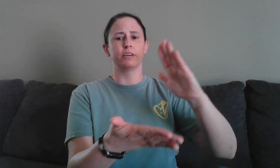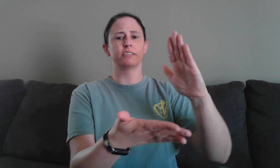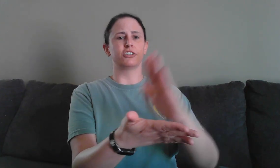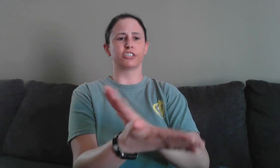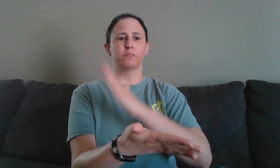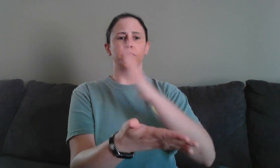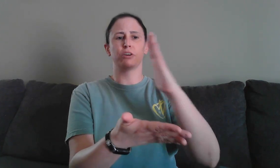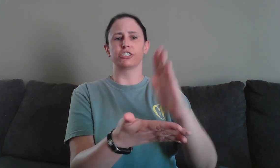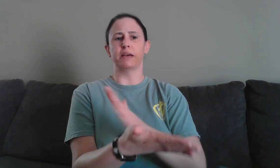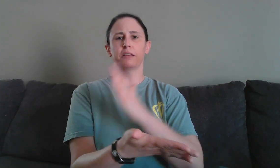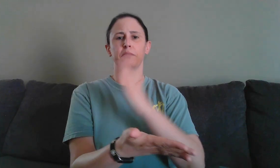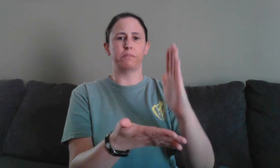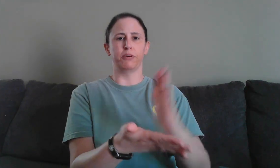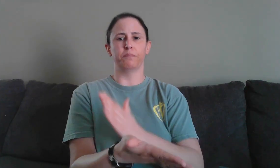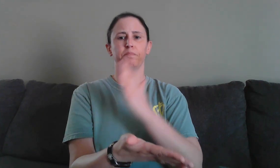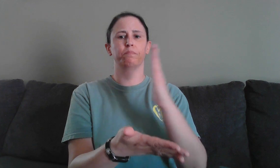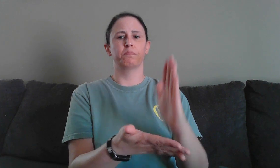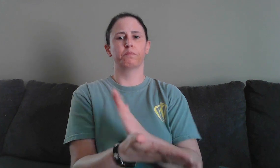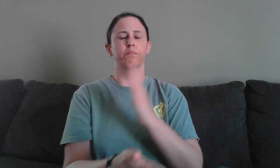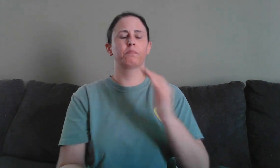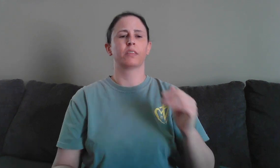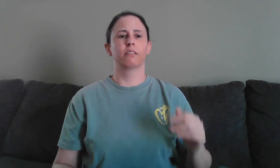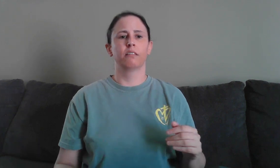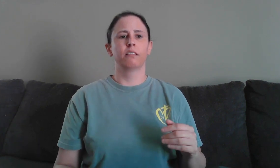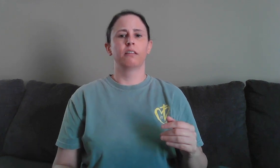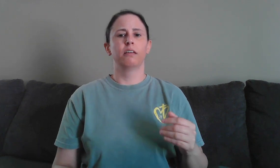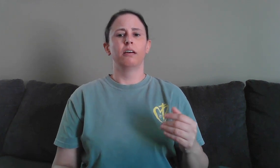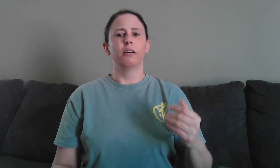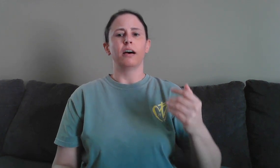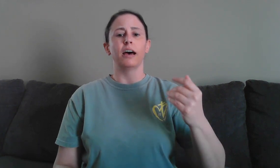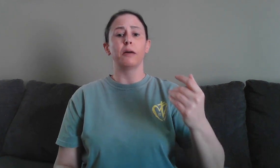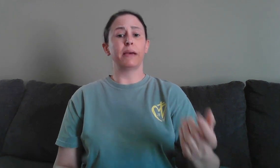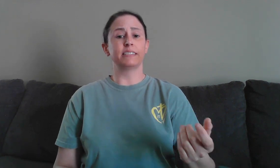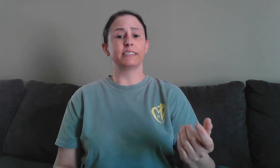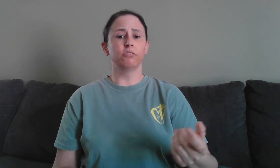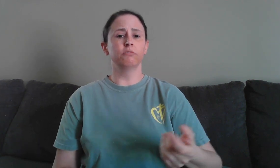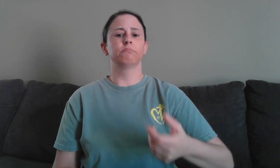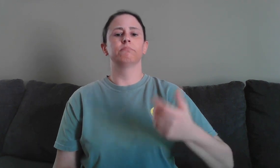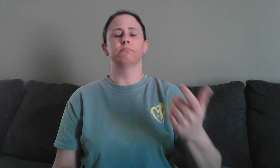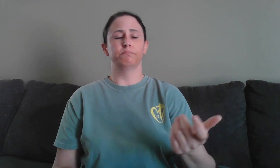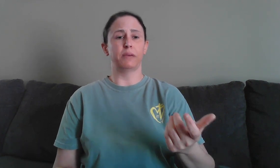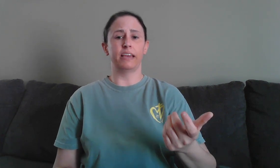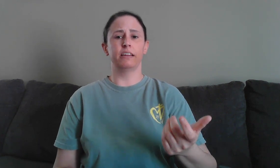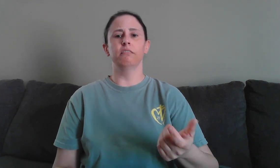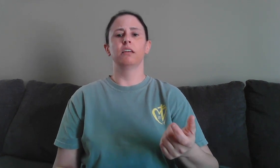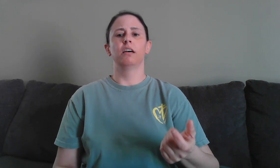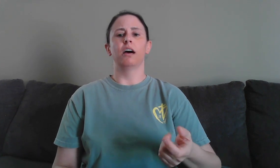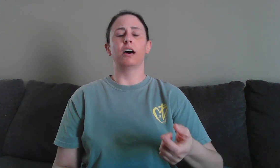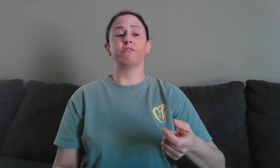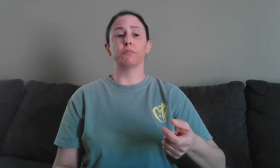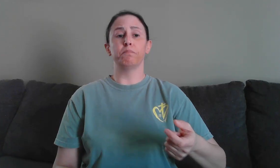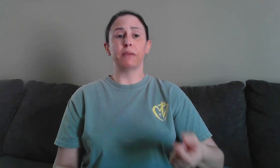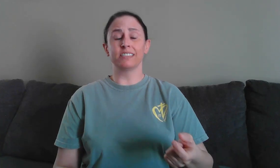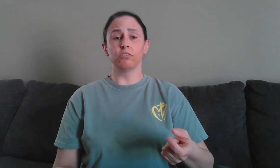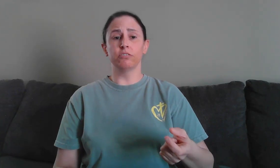noise, it just brushes back. Paper. Pencil, Pen, for pencil, you'll